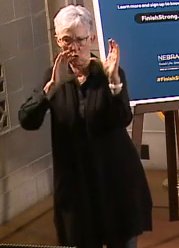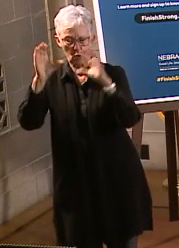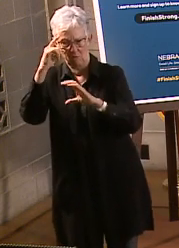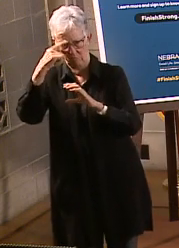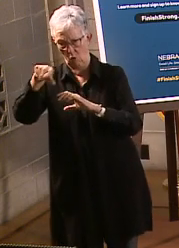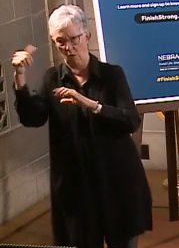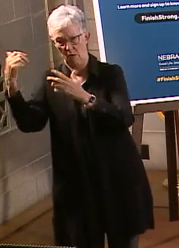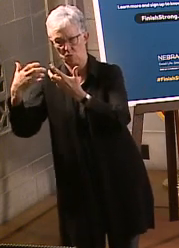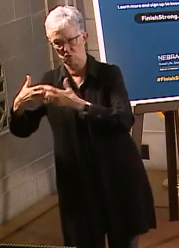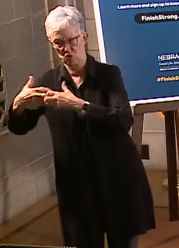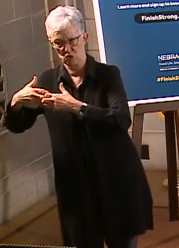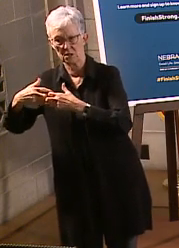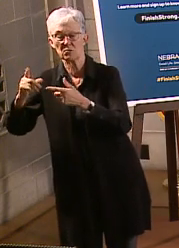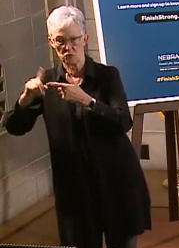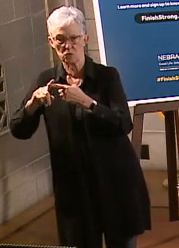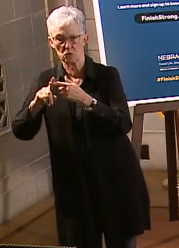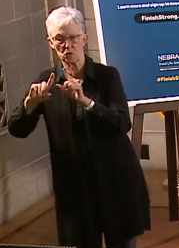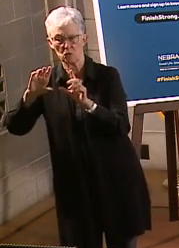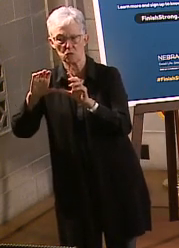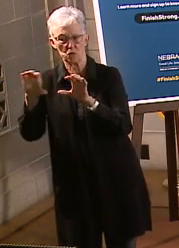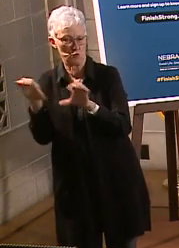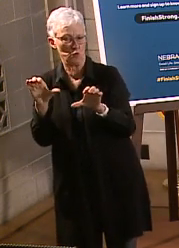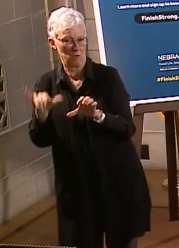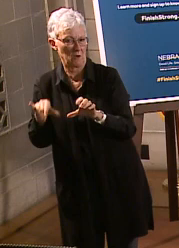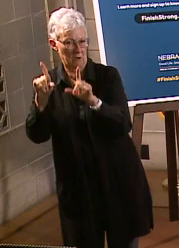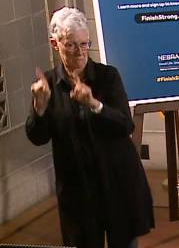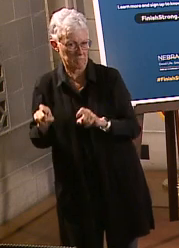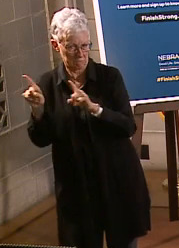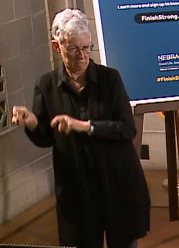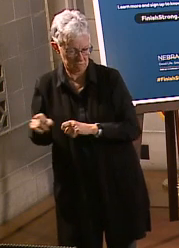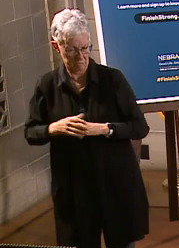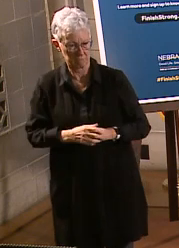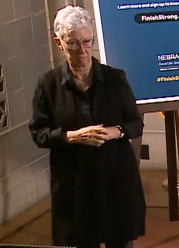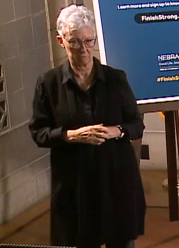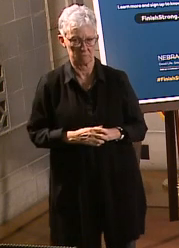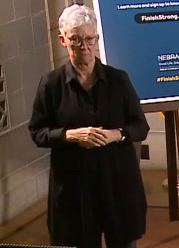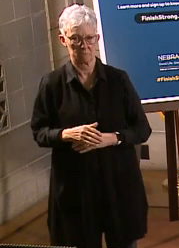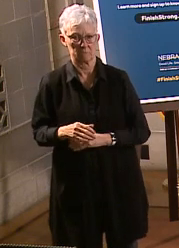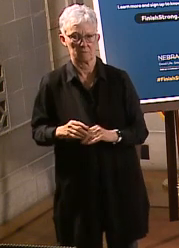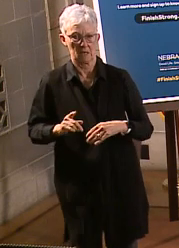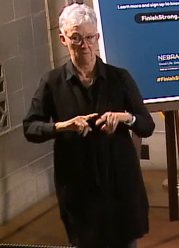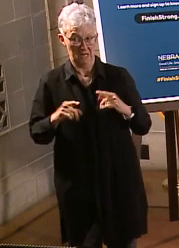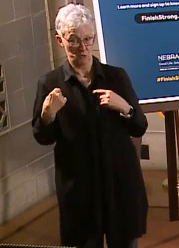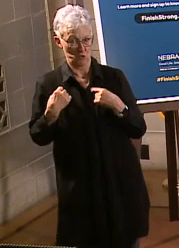we're continuing to monitor it. But again, the indication so far is